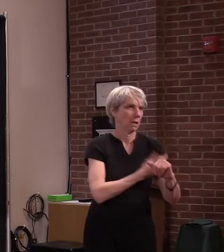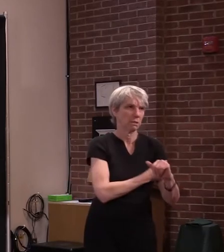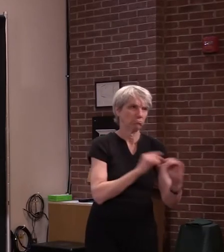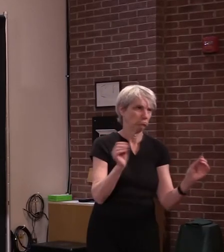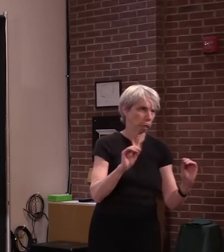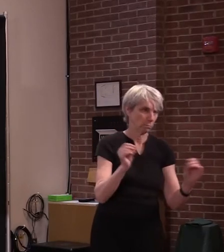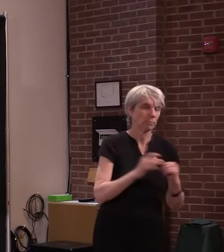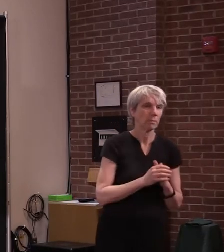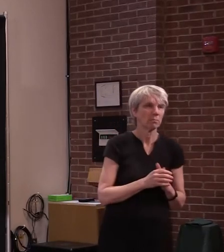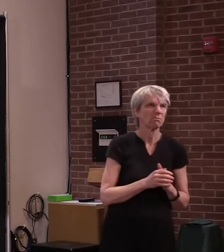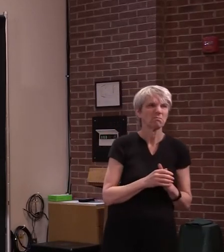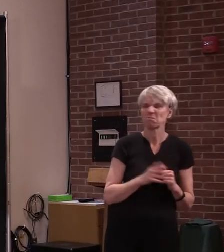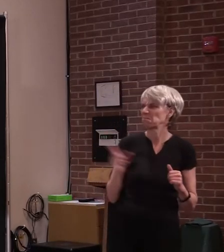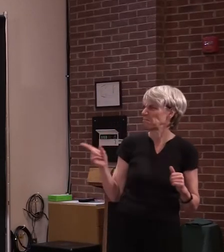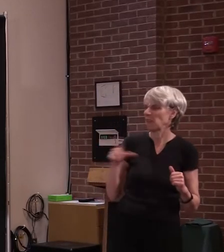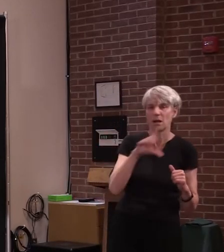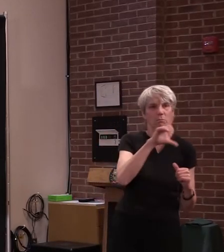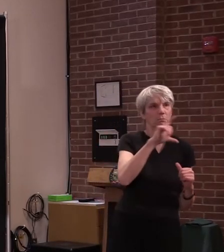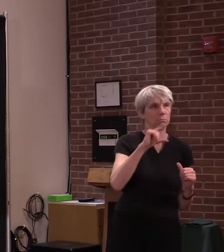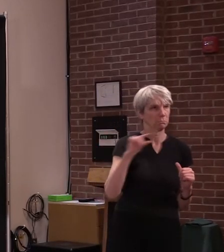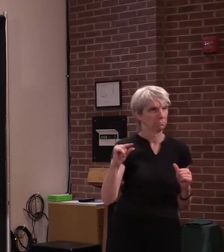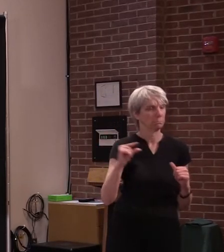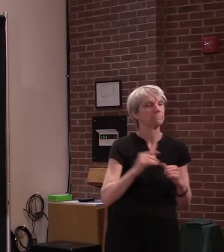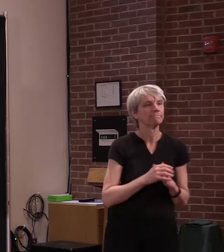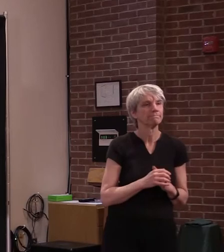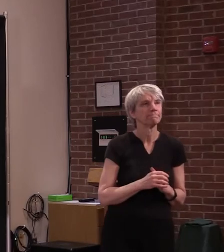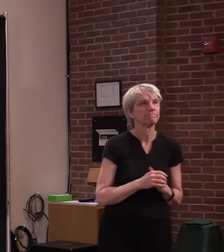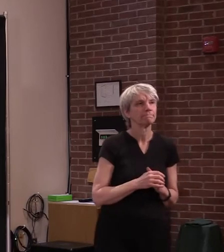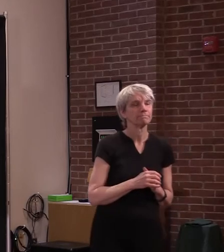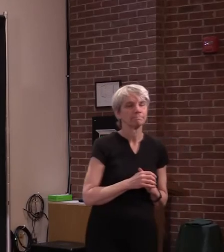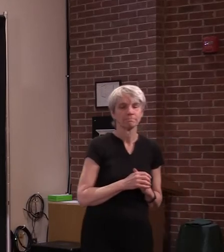So that's sort of the breakdown in terms of the last 6 weeks.